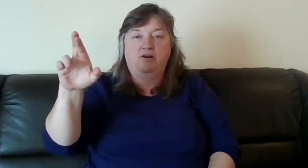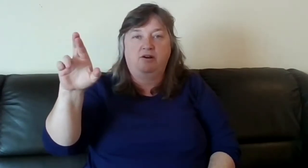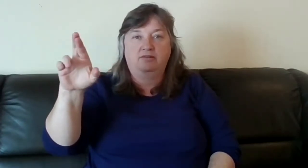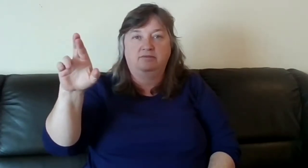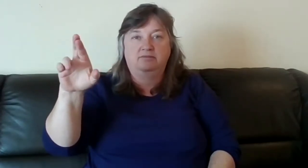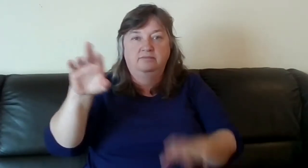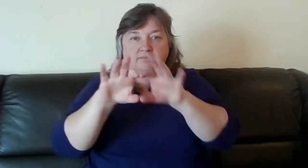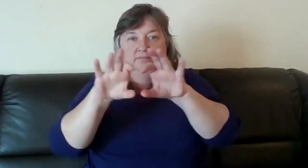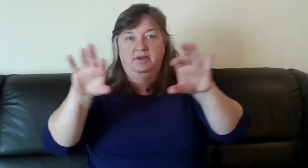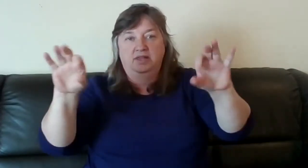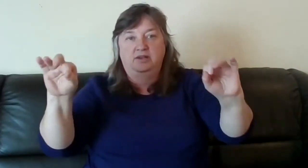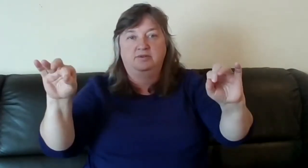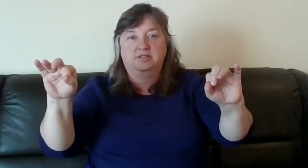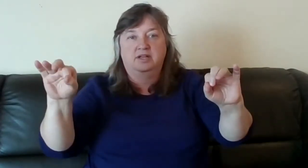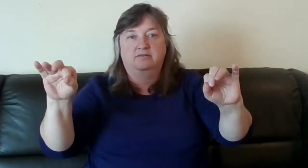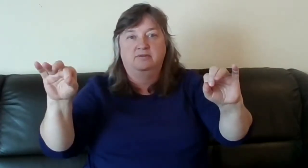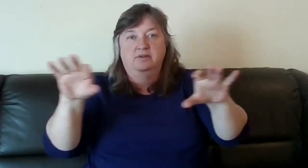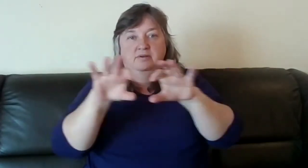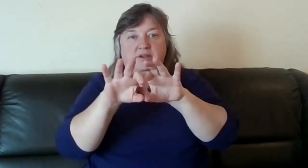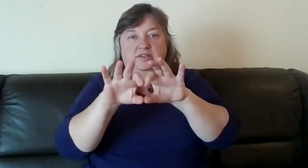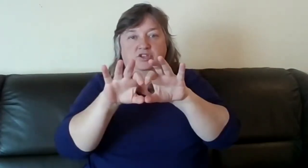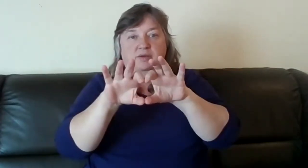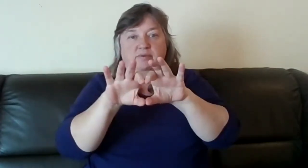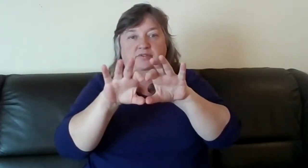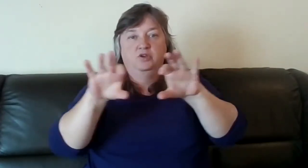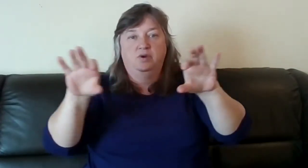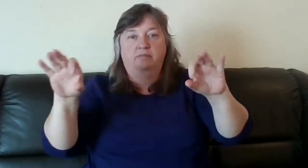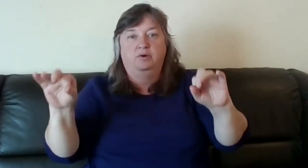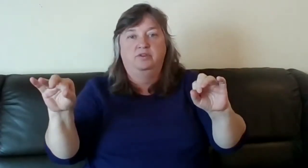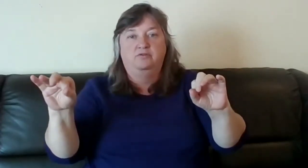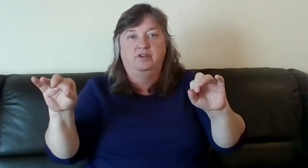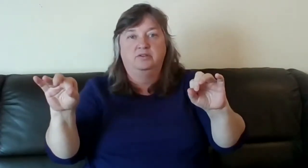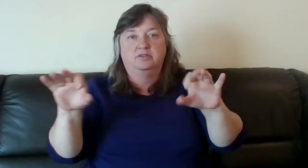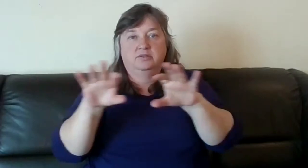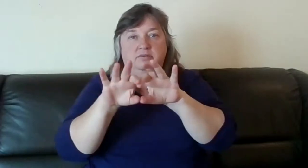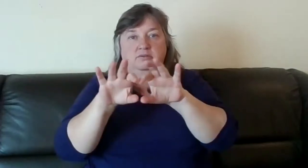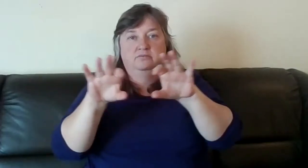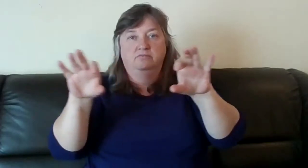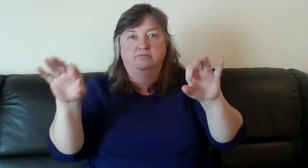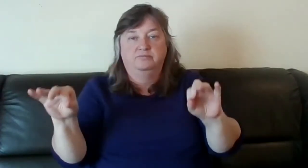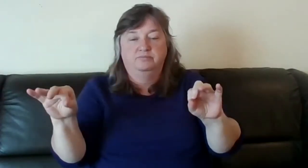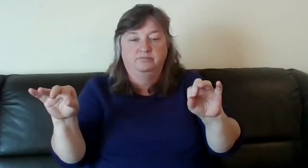C-U-C-U-M-B-E-R. And then you would just kind of make the shape of a cucumber with your fingers.